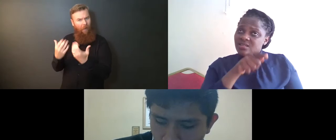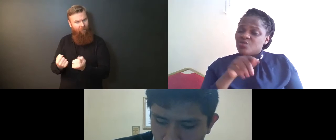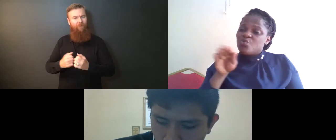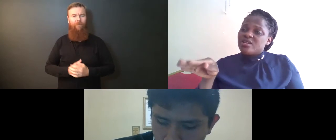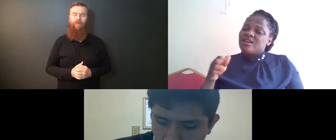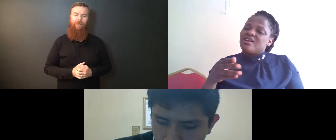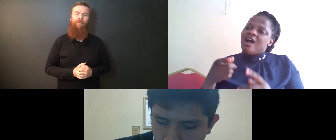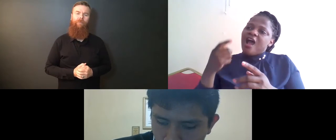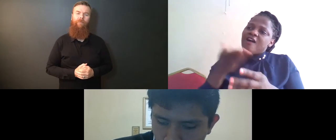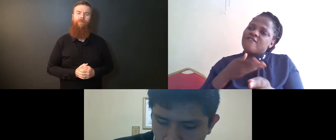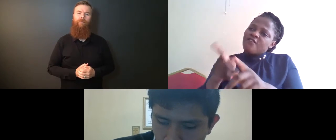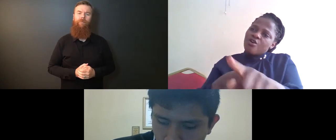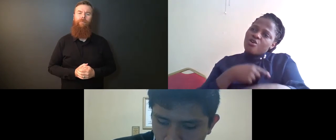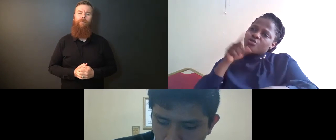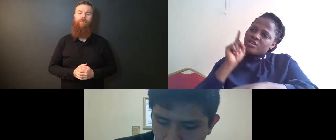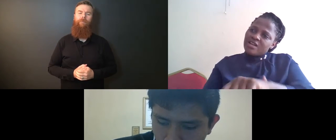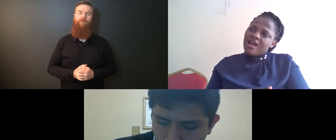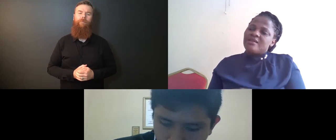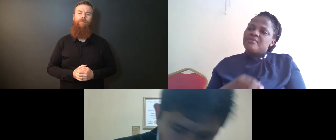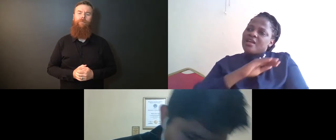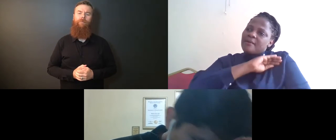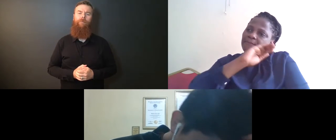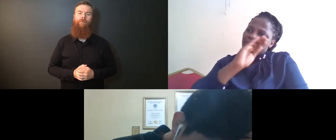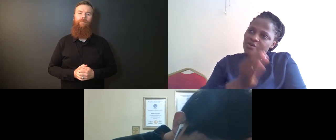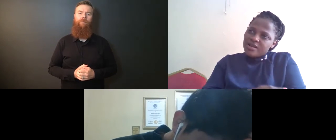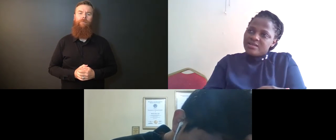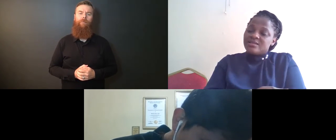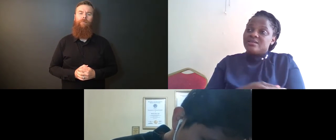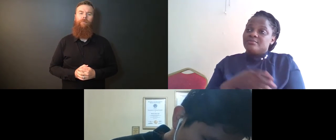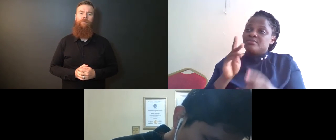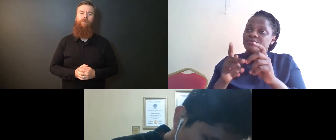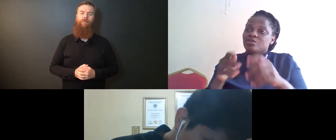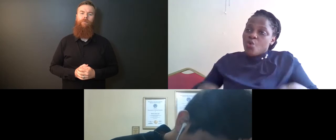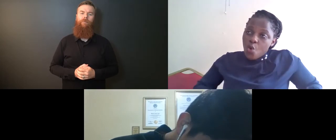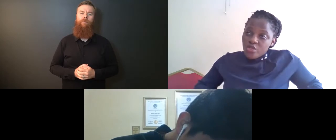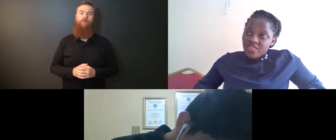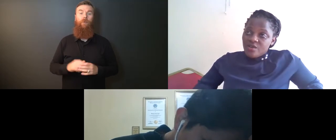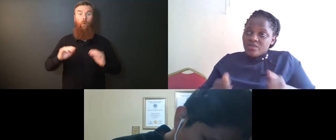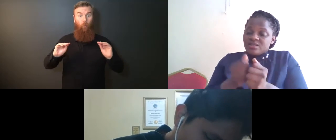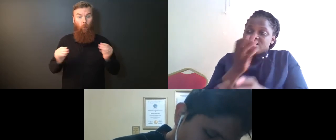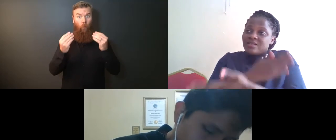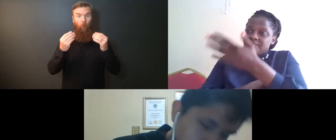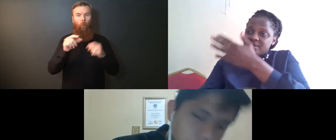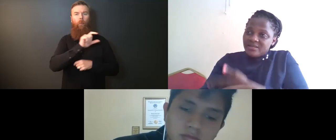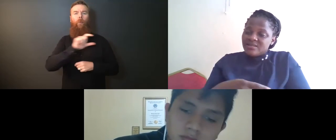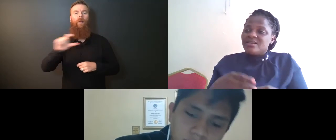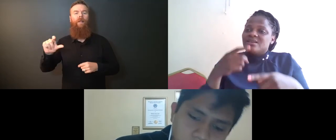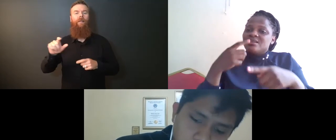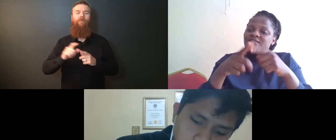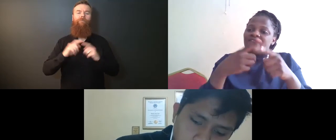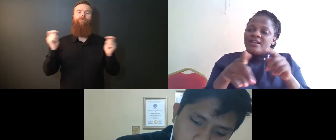youth. So this wing, for a long time, it has empowered the youth